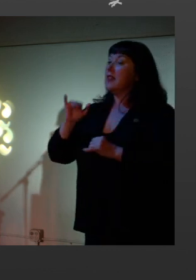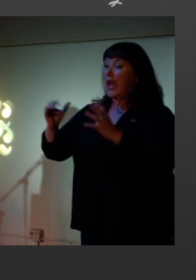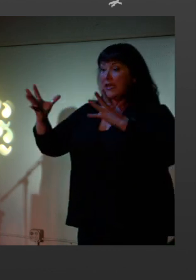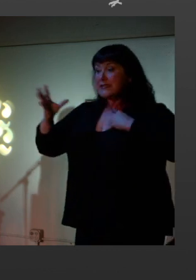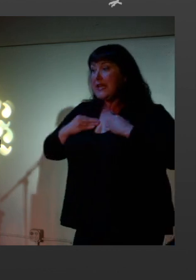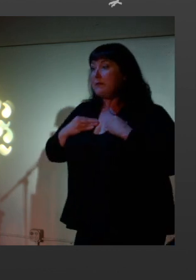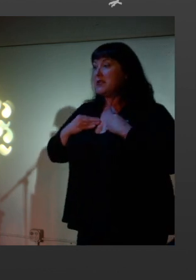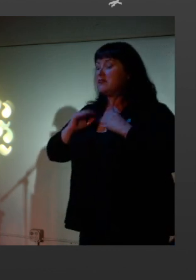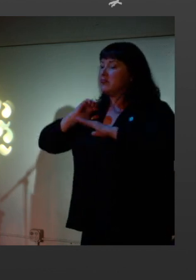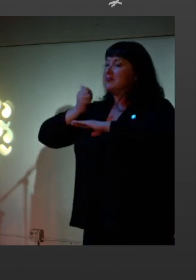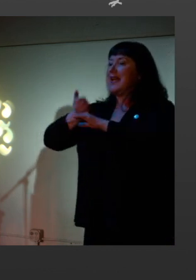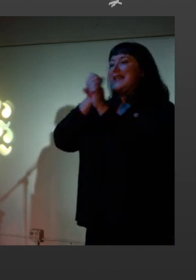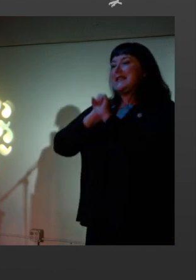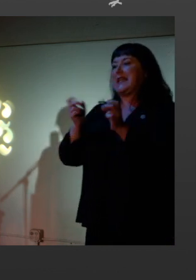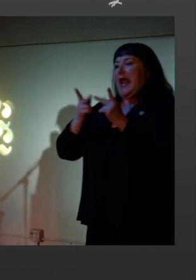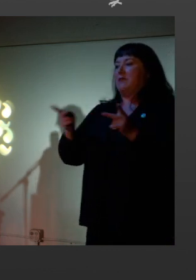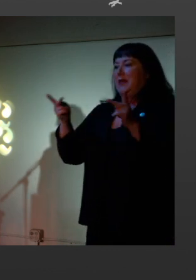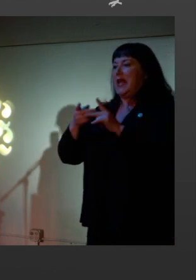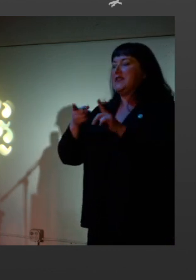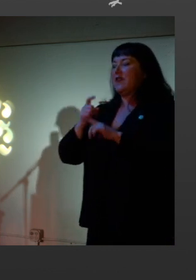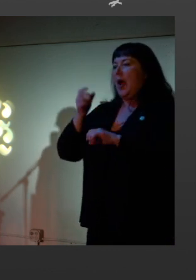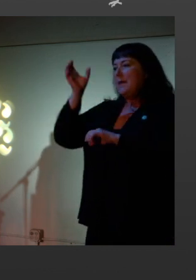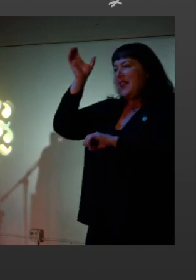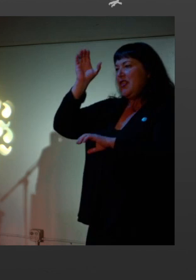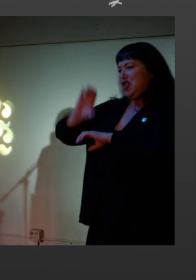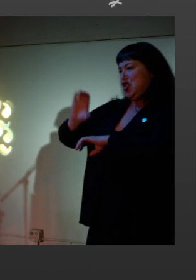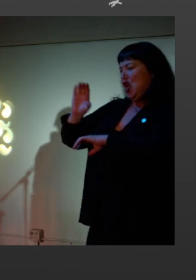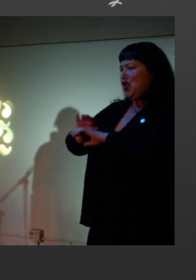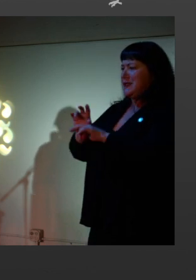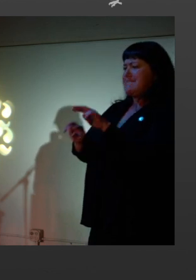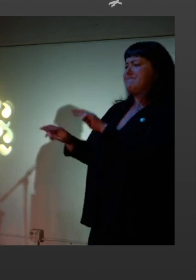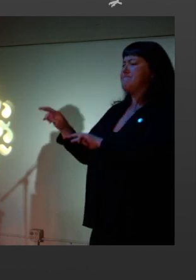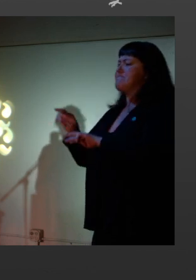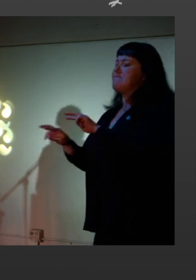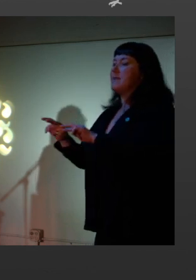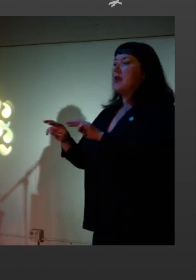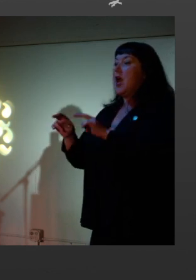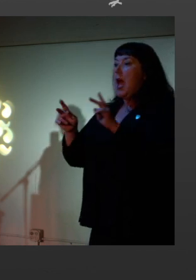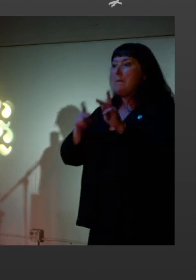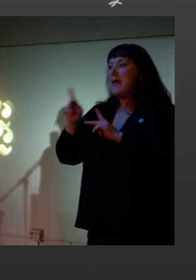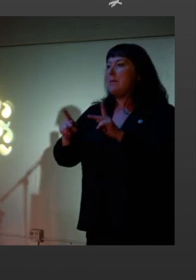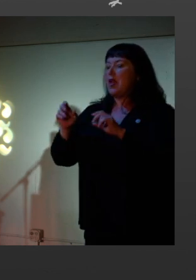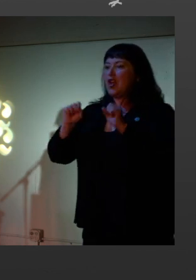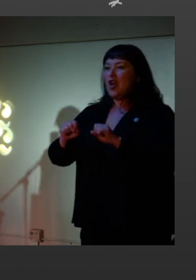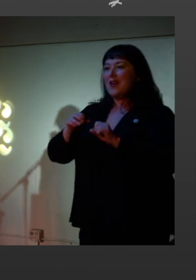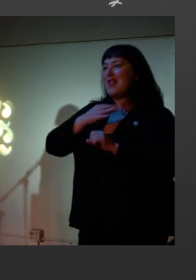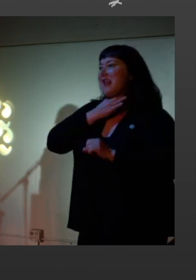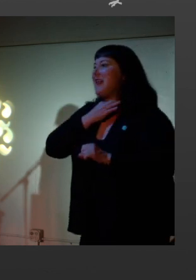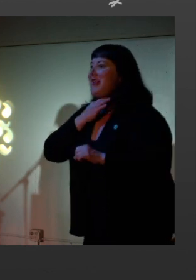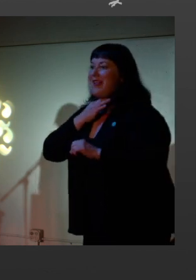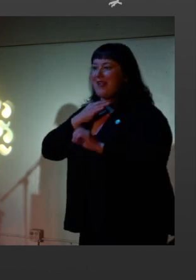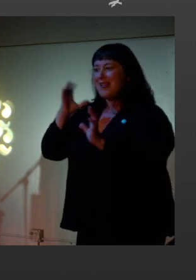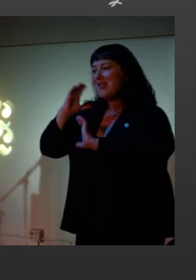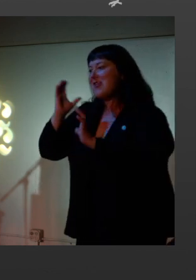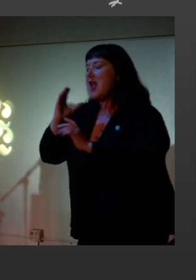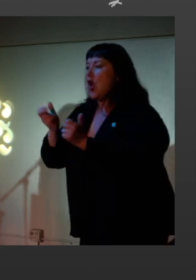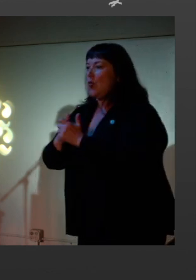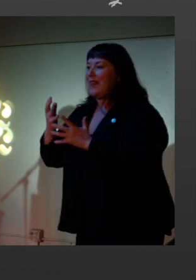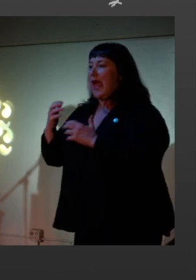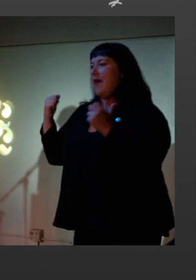that created a safe haven from the church's critical eye, fostering a space where people could explore their curiosities without fear of